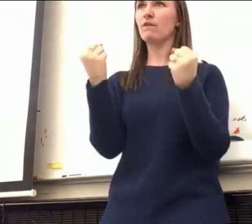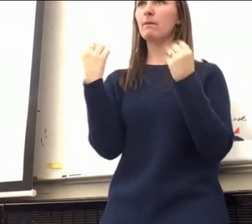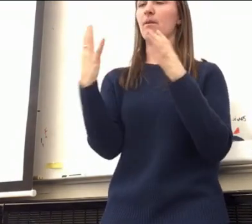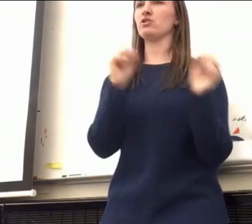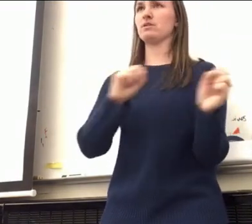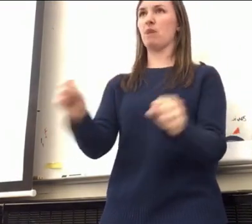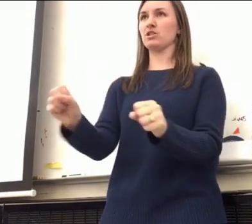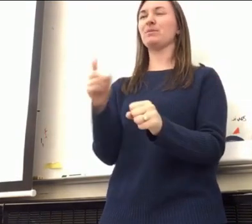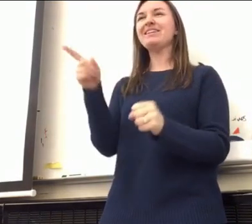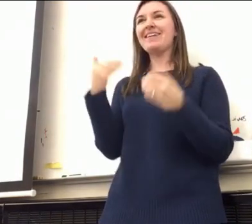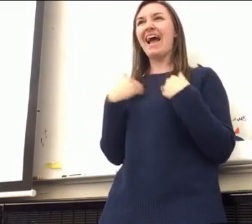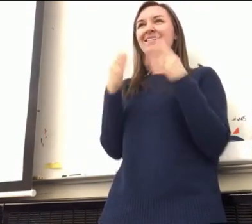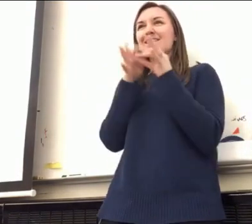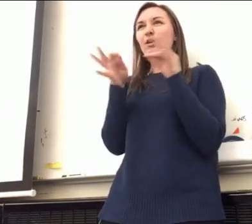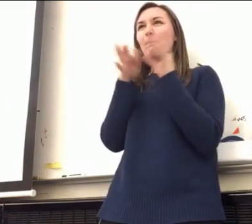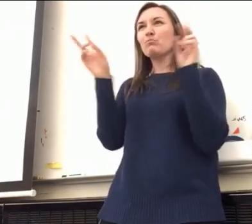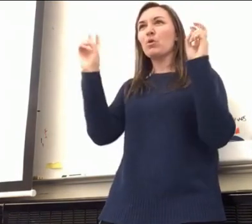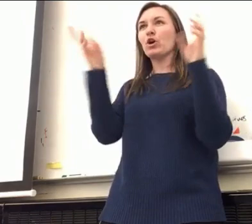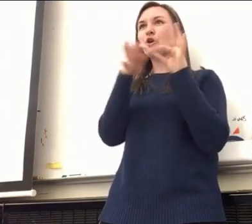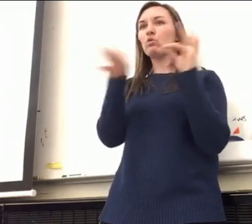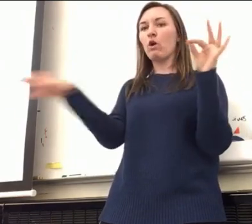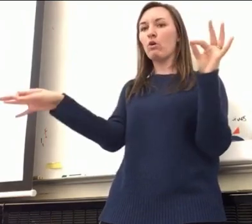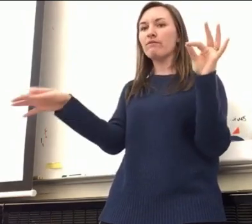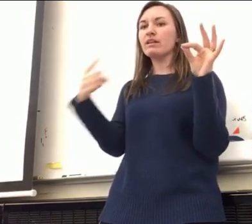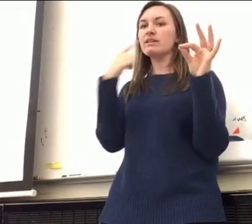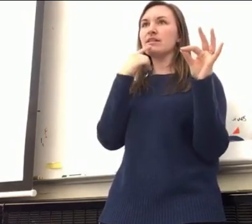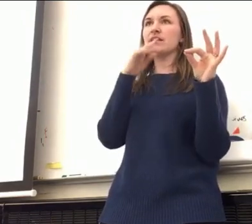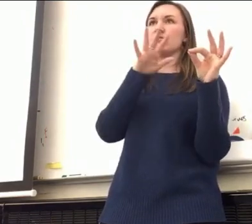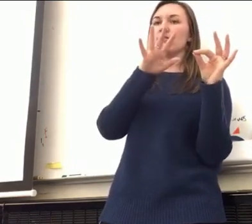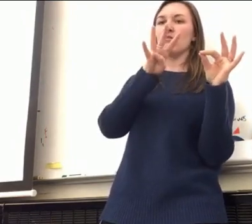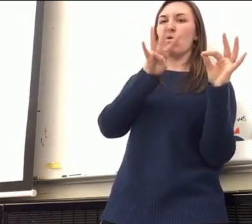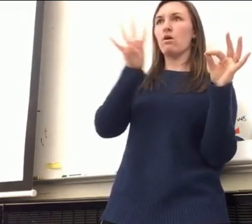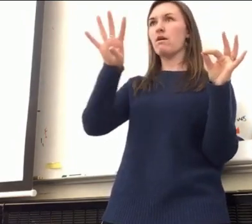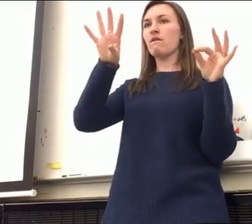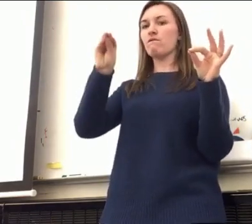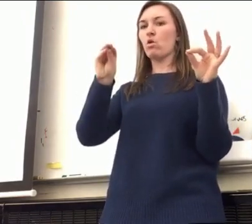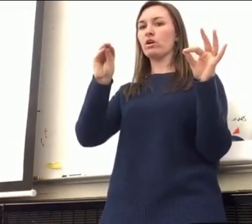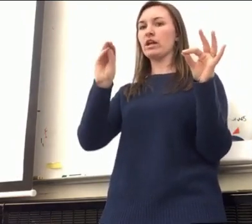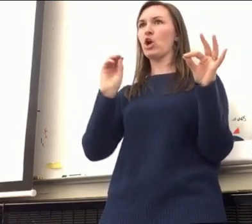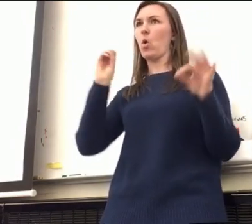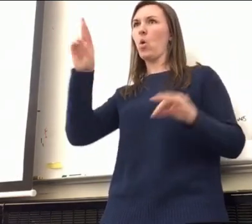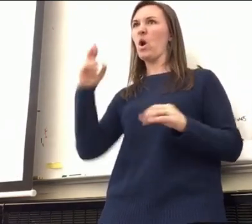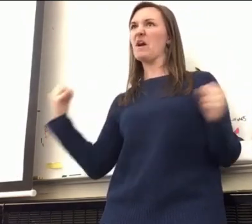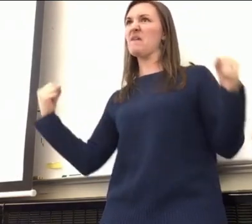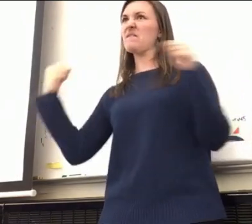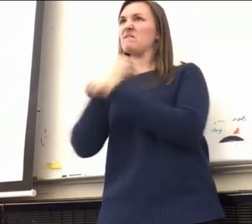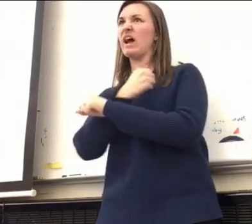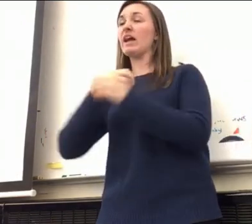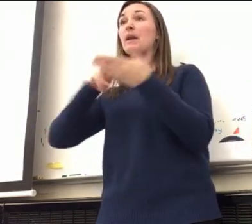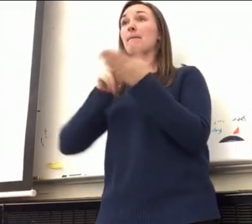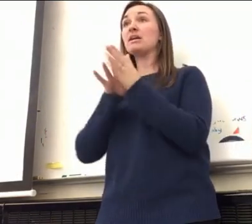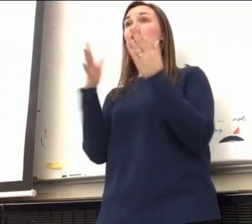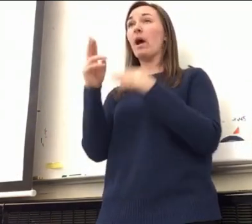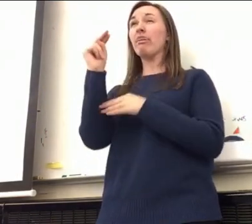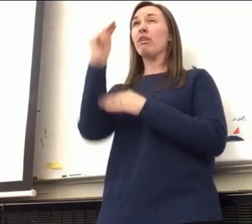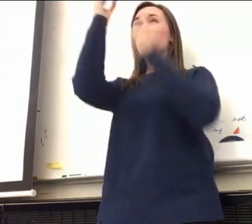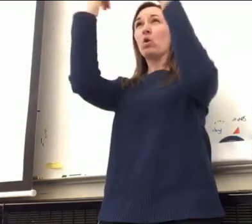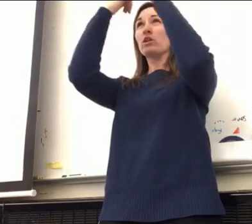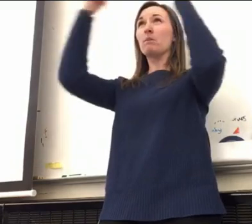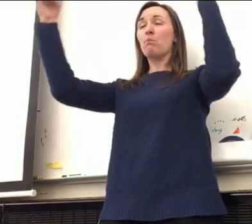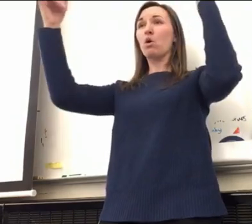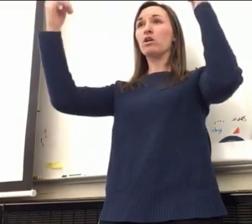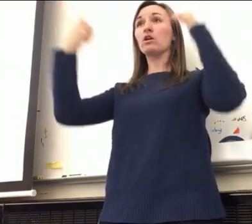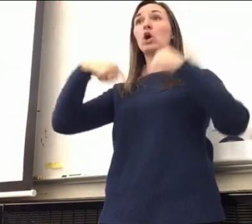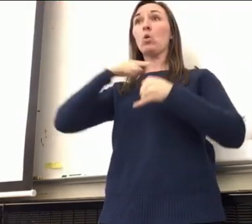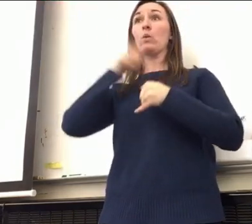key quote that says 5440 or fight. Basically what that means is he's going to say that we're going to extend the northern border or we're going to fight